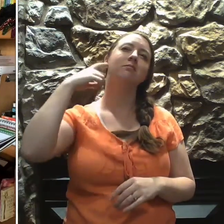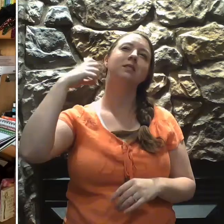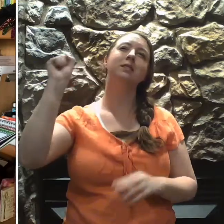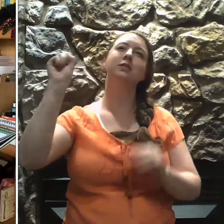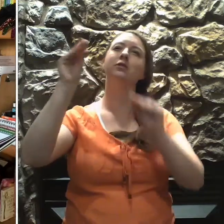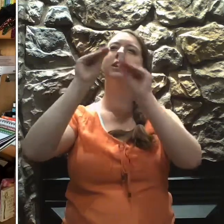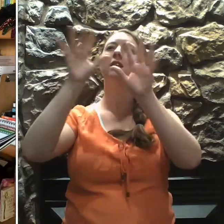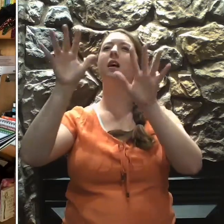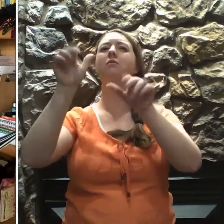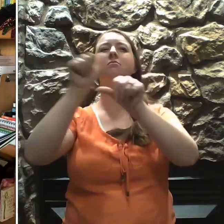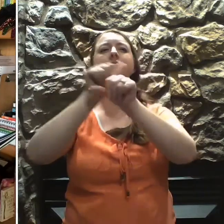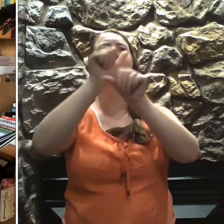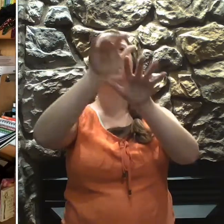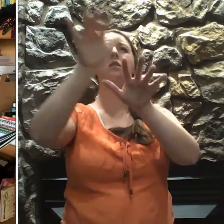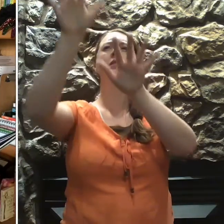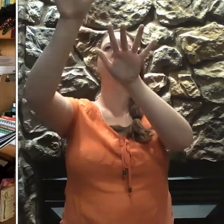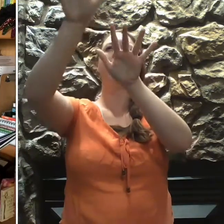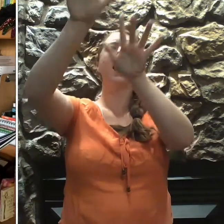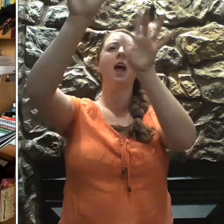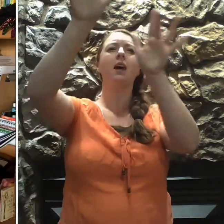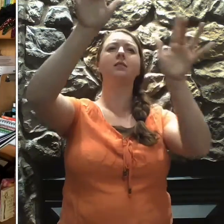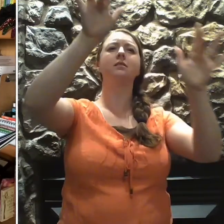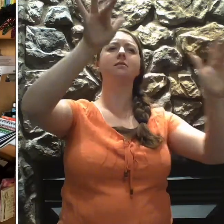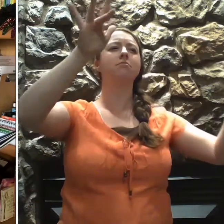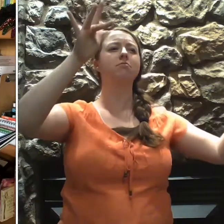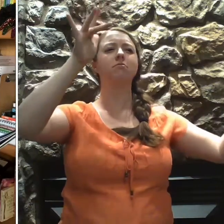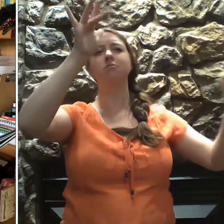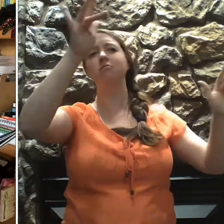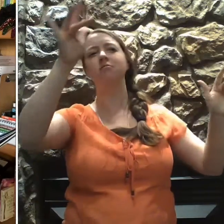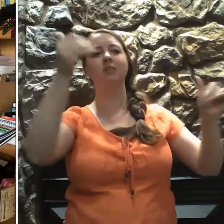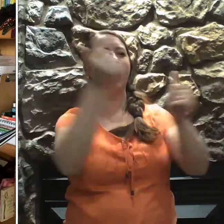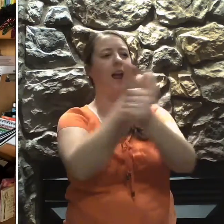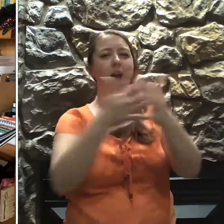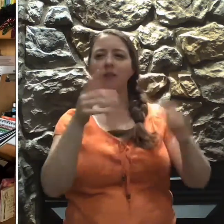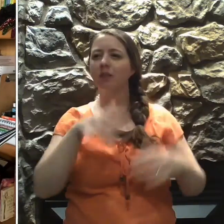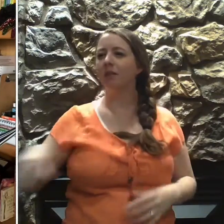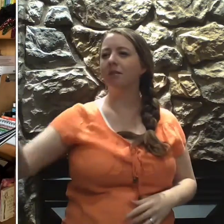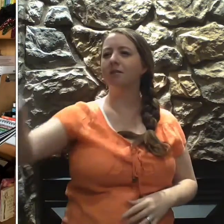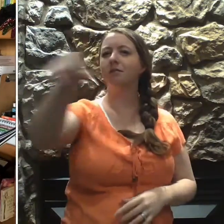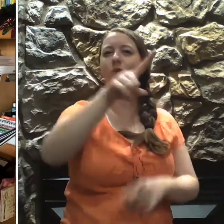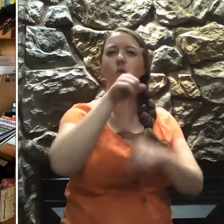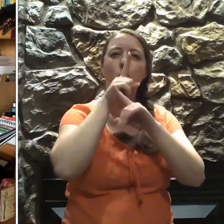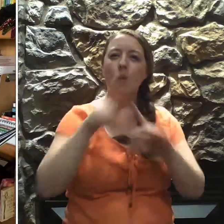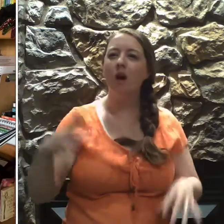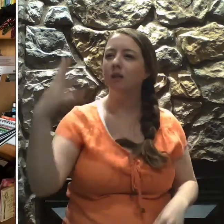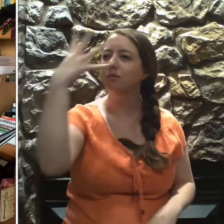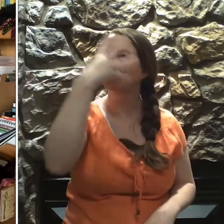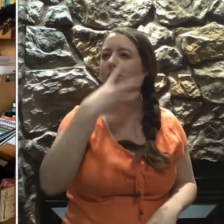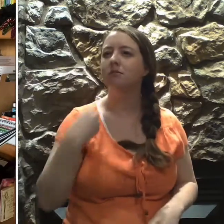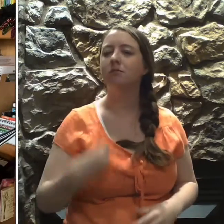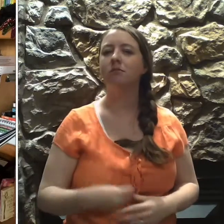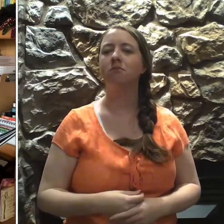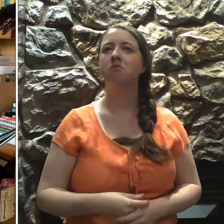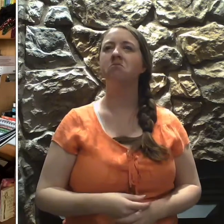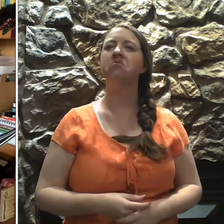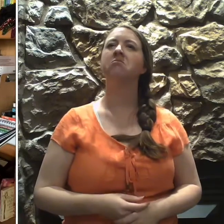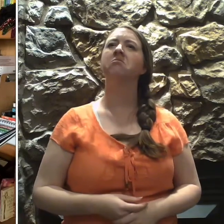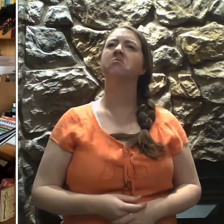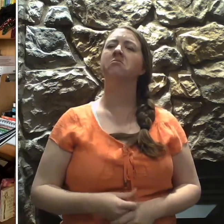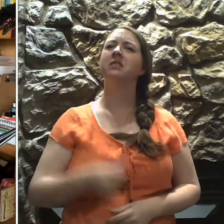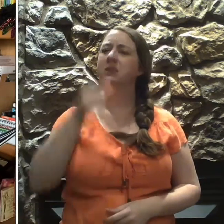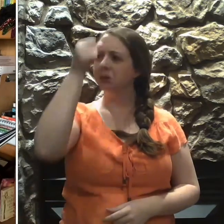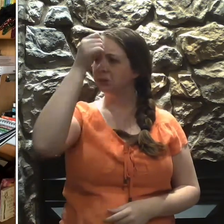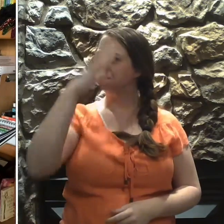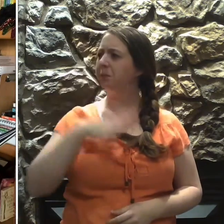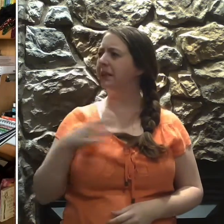mountains, making all things quietly beautiful. "Poor man," lamented my uncle.